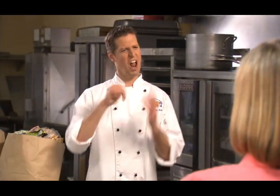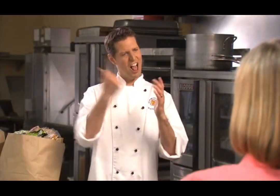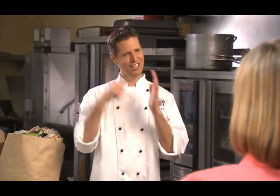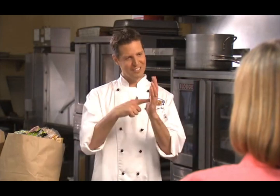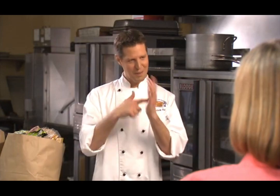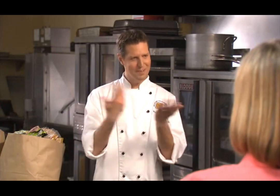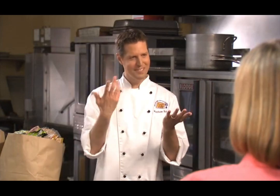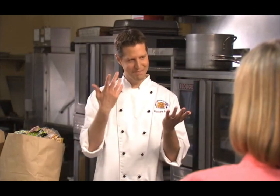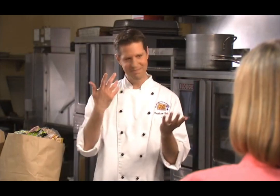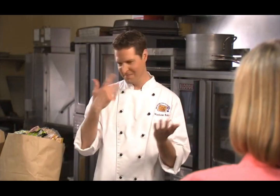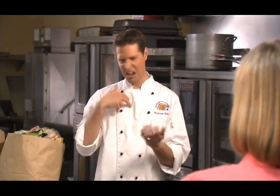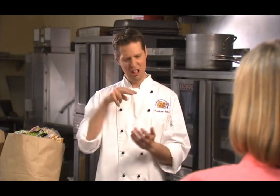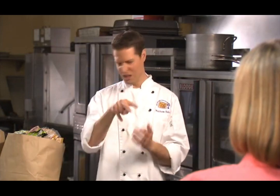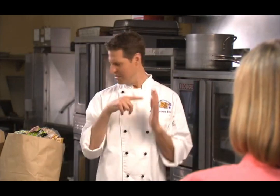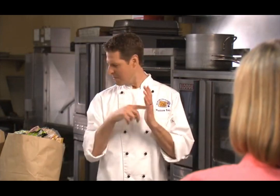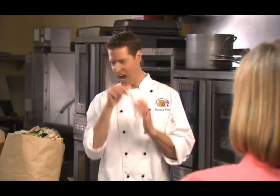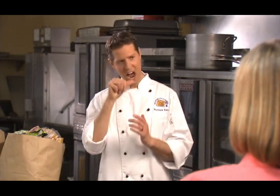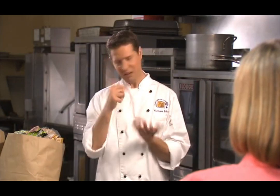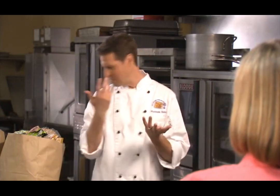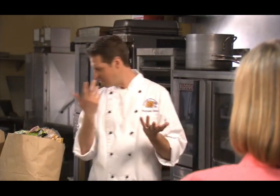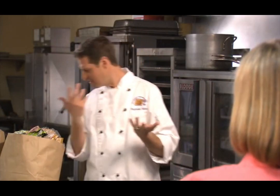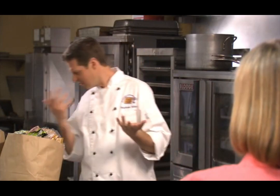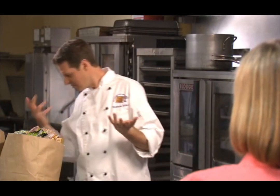For example, let's look at a can of nuts I have here.